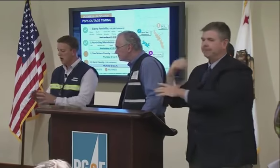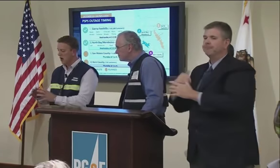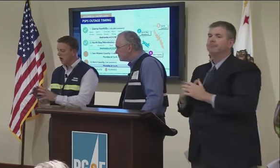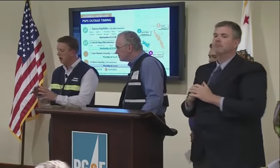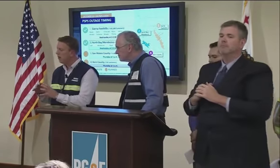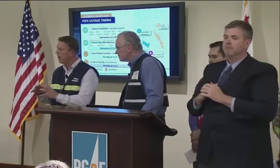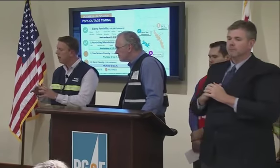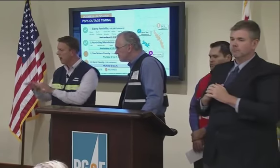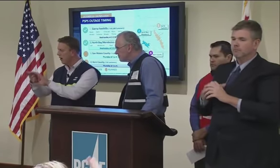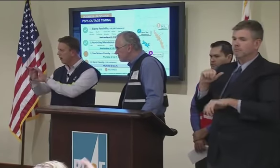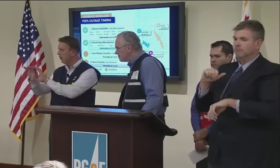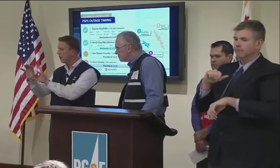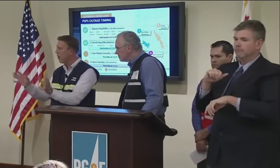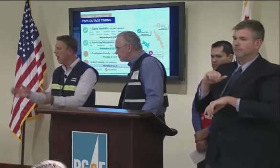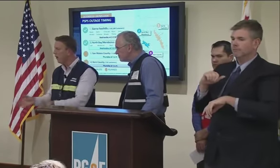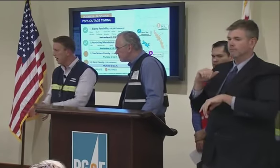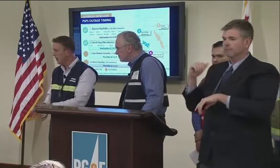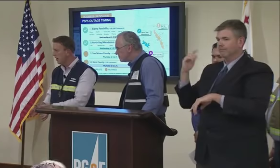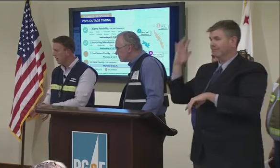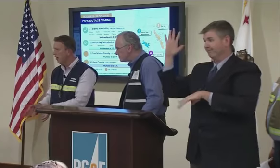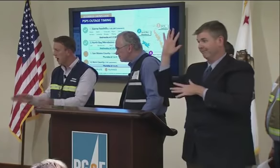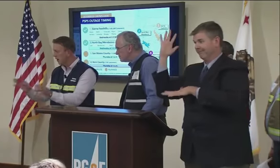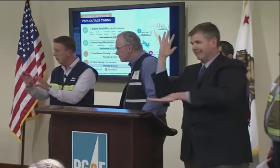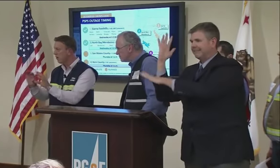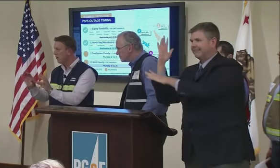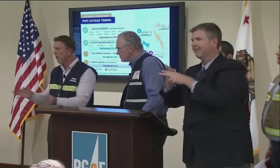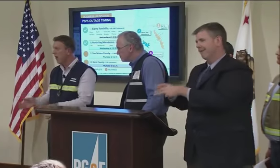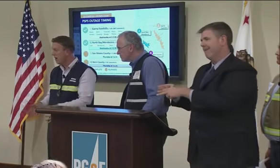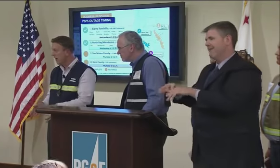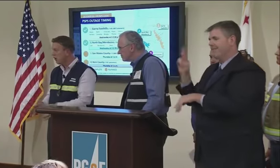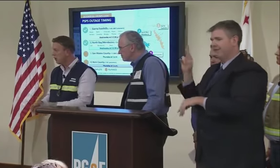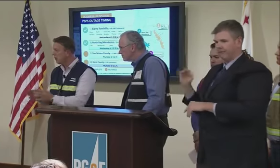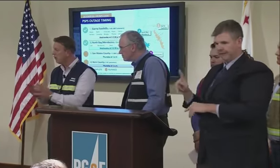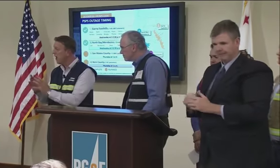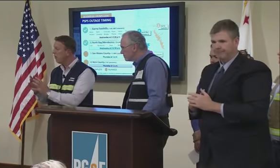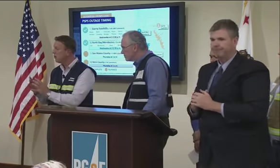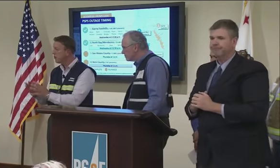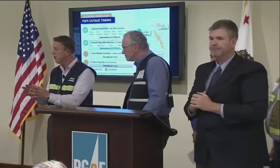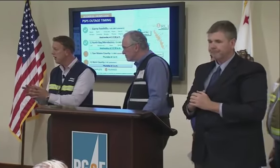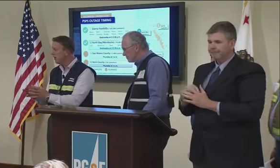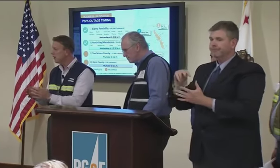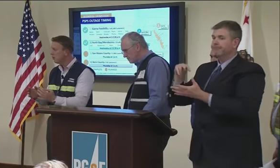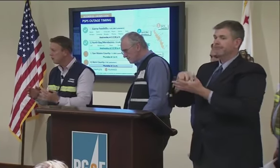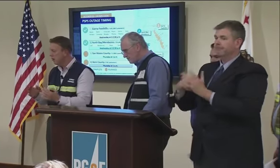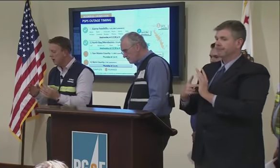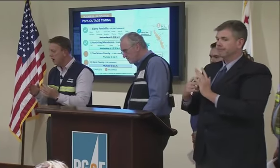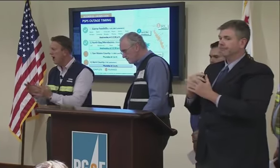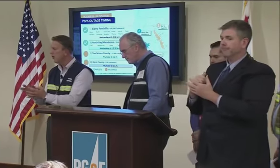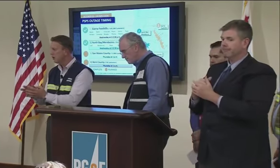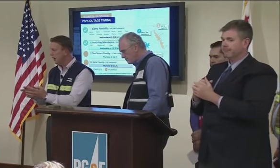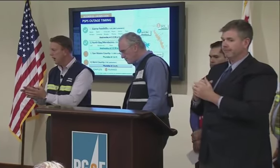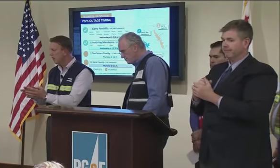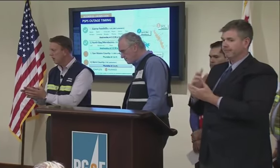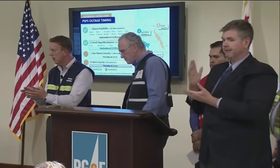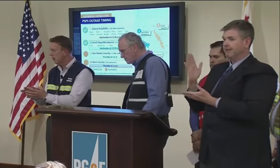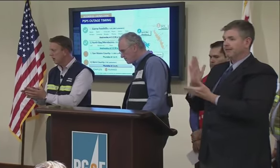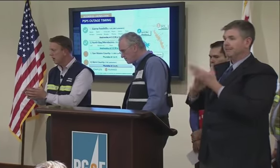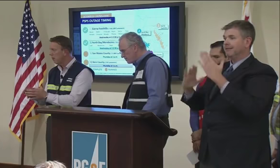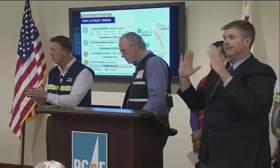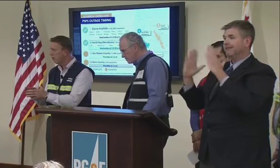entire city center is surrounded by extreme fire danger, but there's an opportunity to